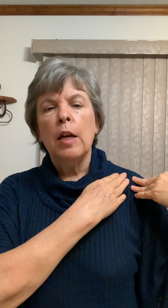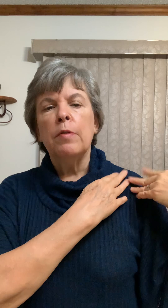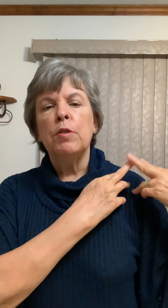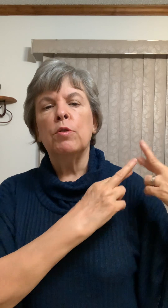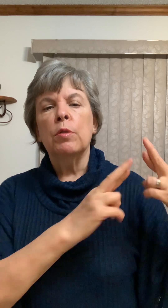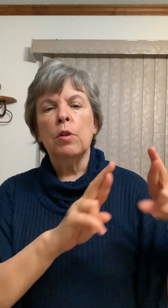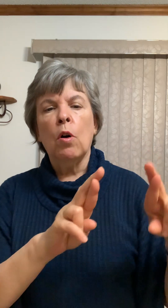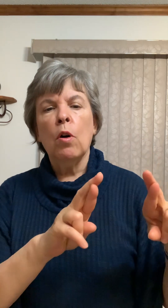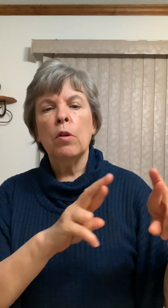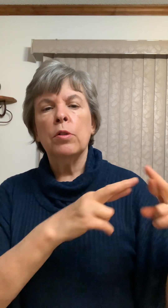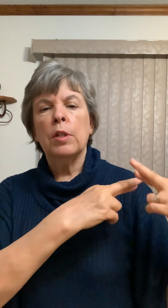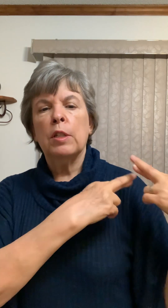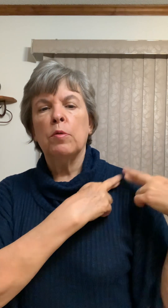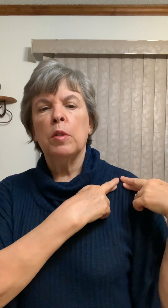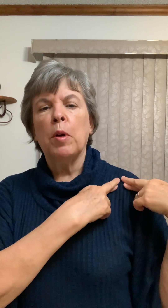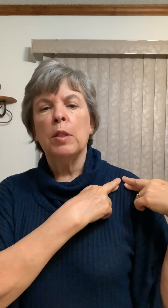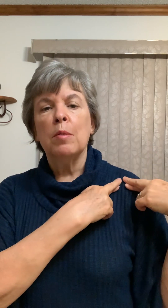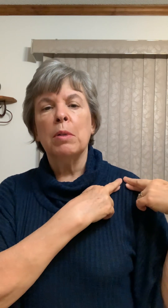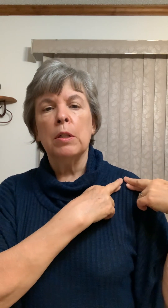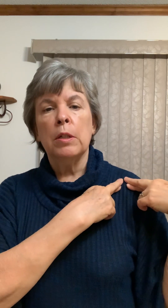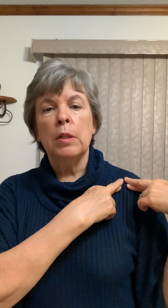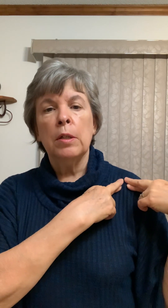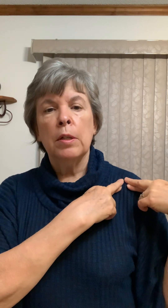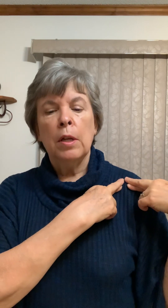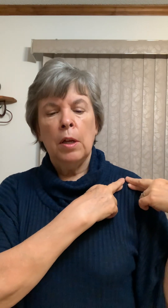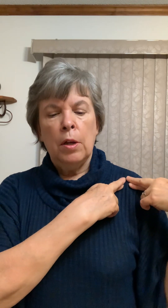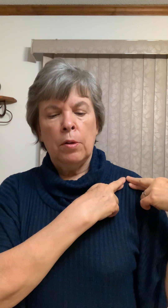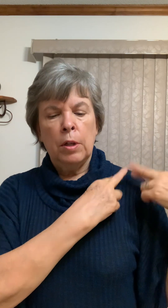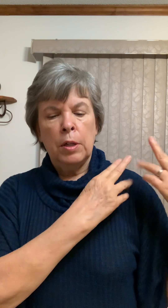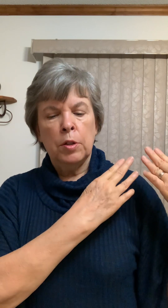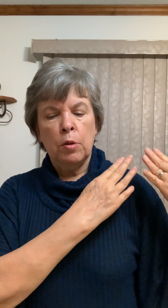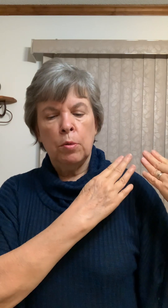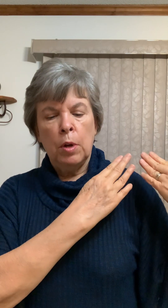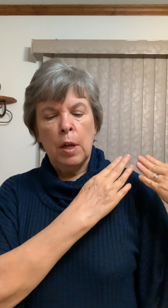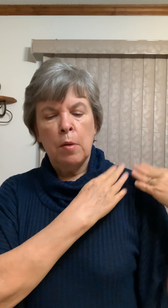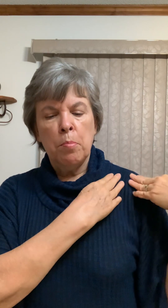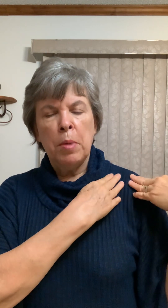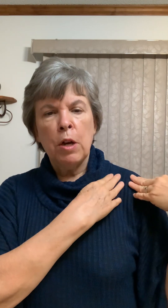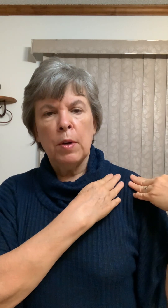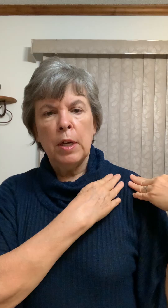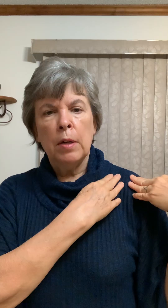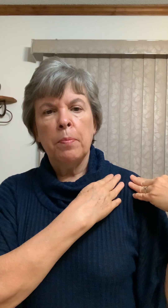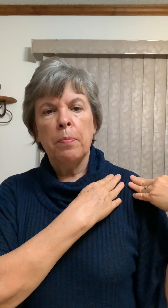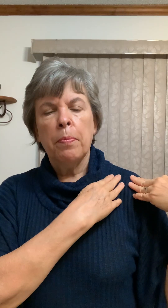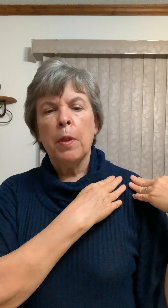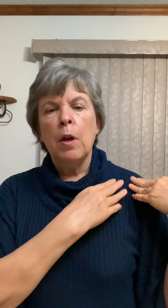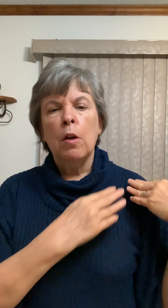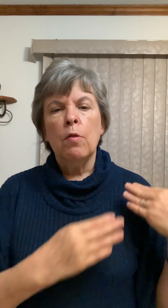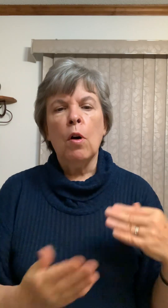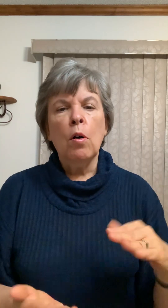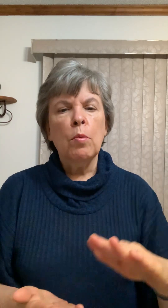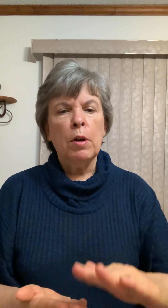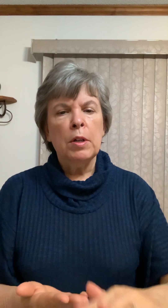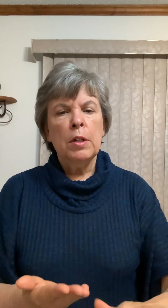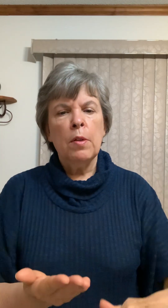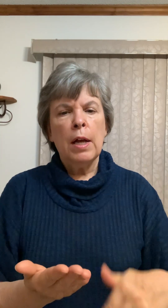you do it R's, that's responsibility. Okay, so bearing. All, we already know that